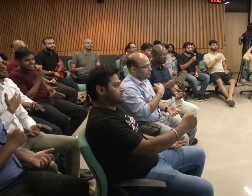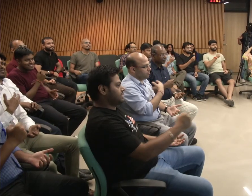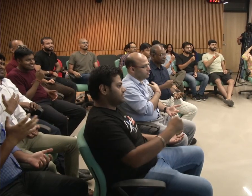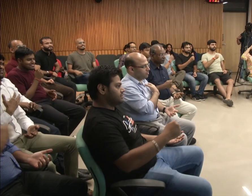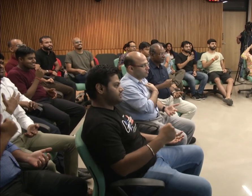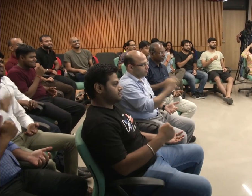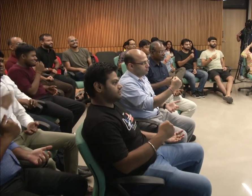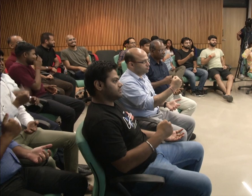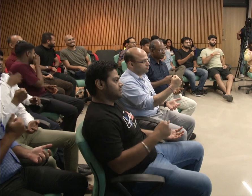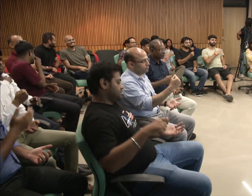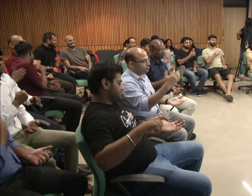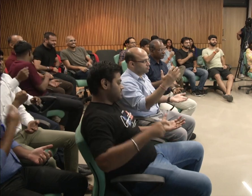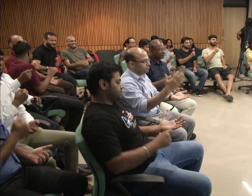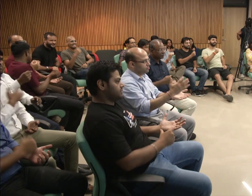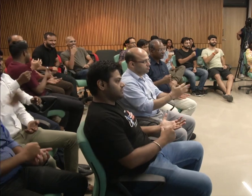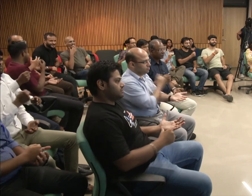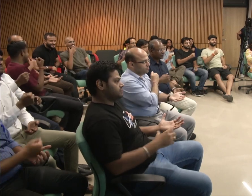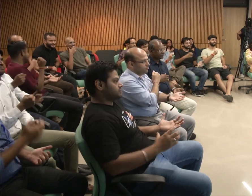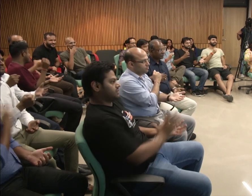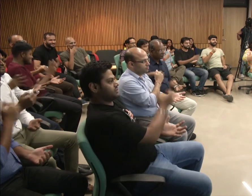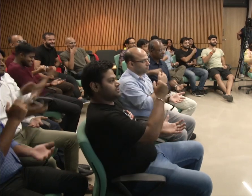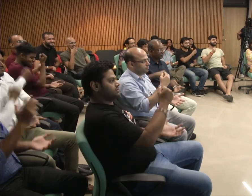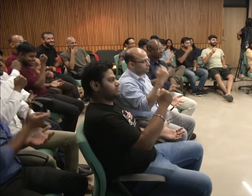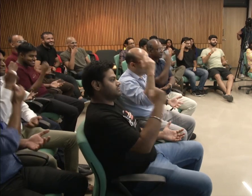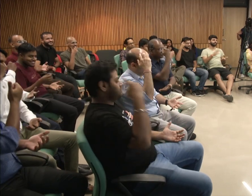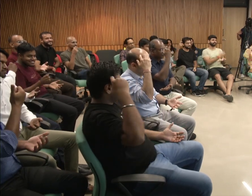I am confident that I'll achieve my dream.